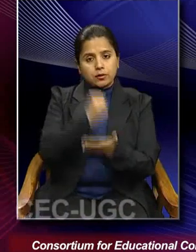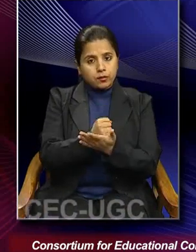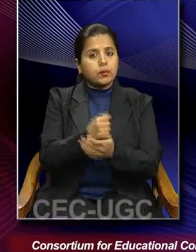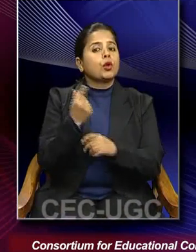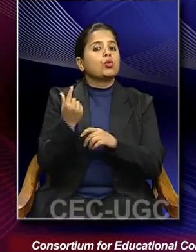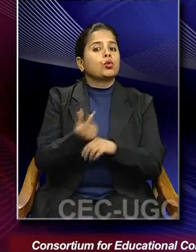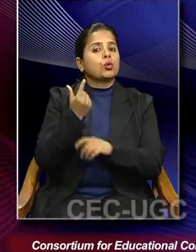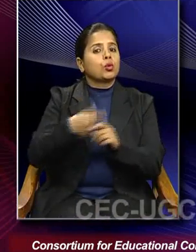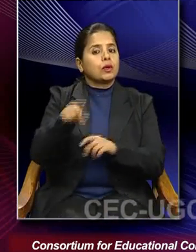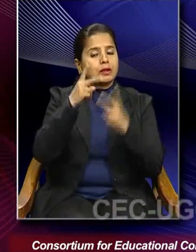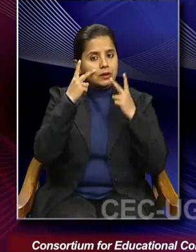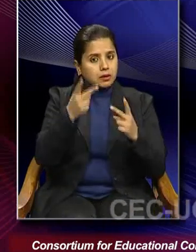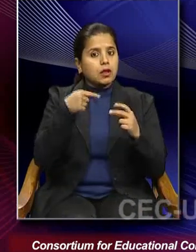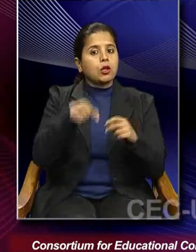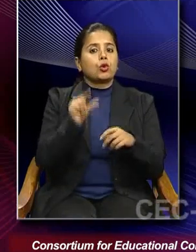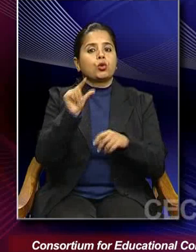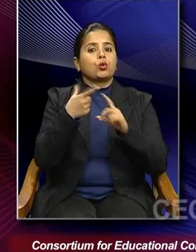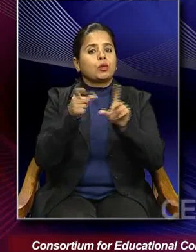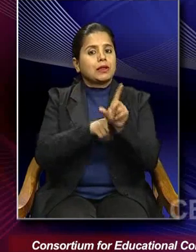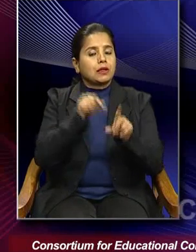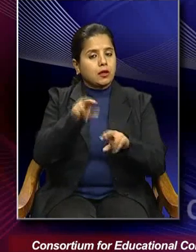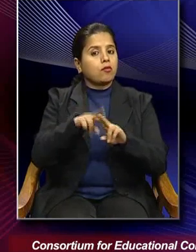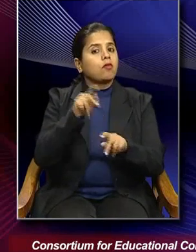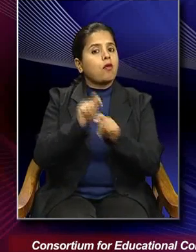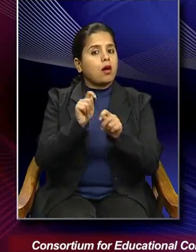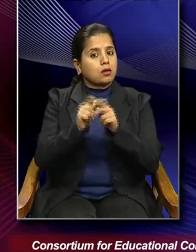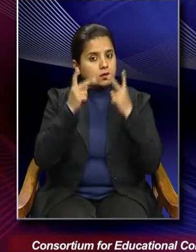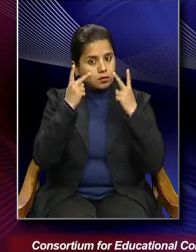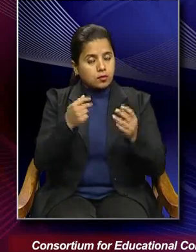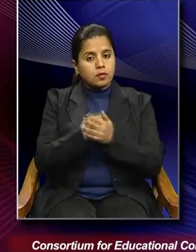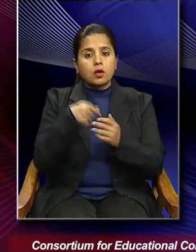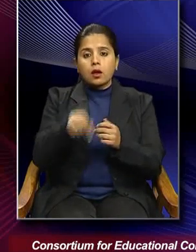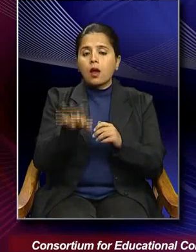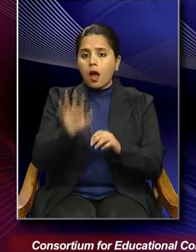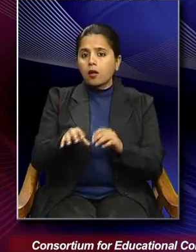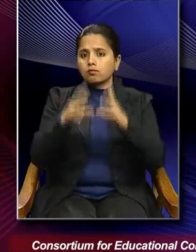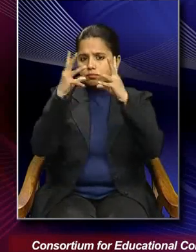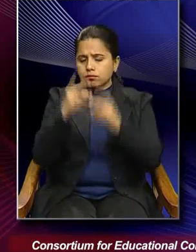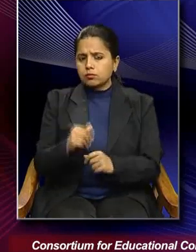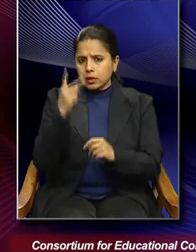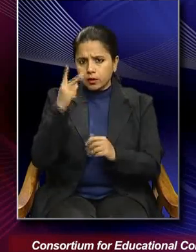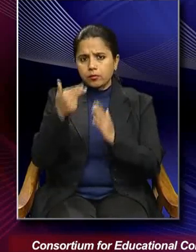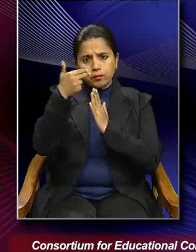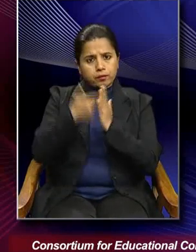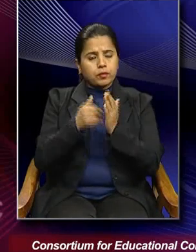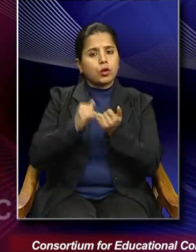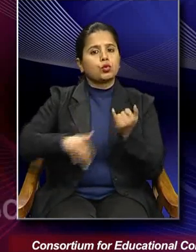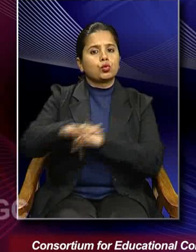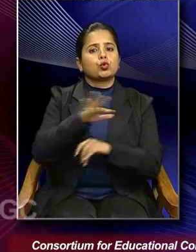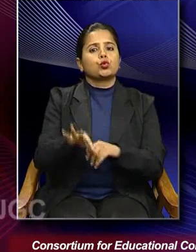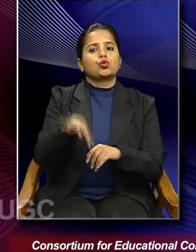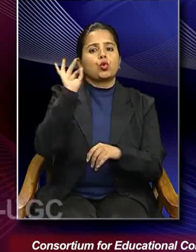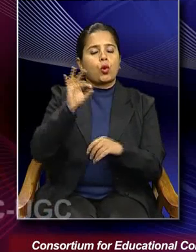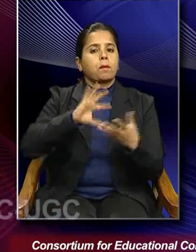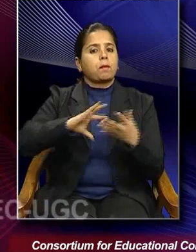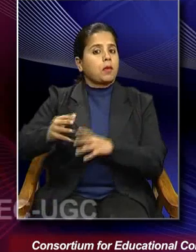using this utility function or functions and assorted the social choice mechanism